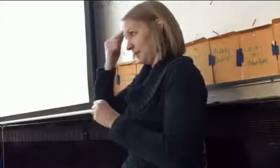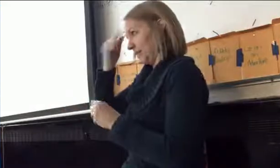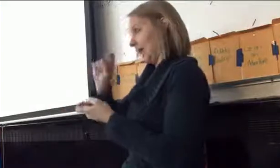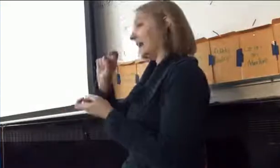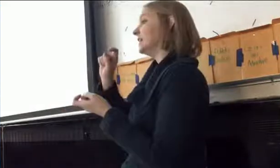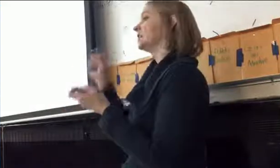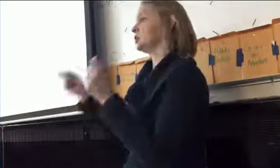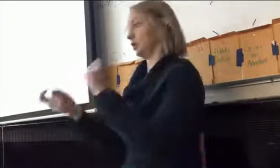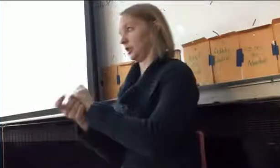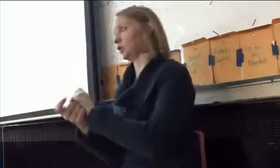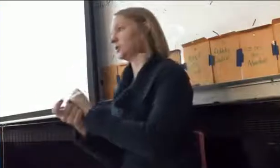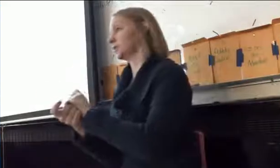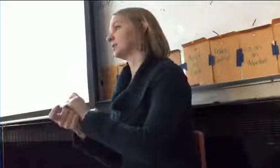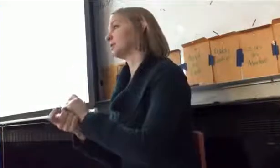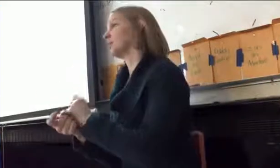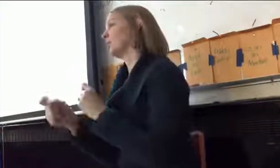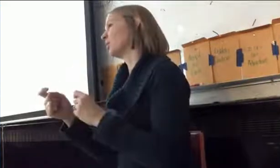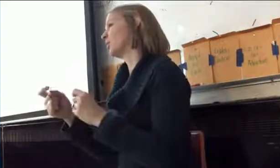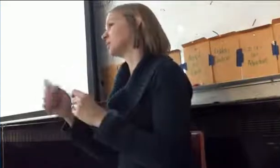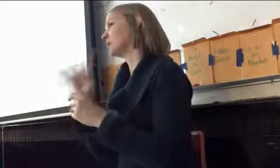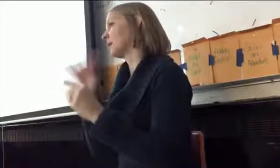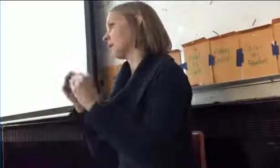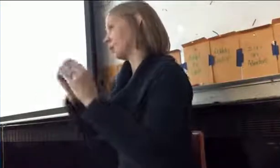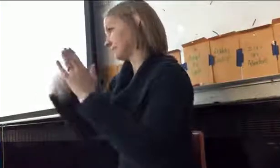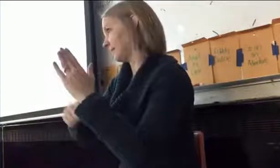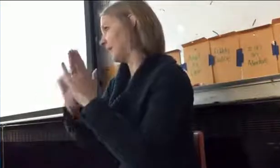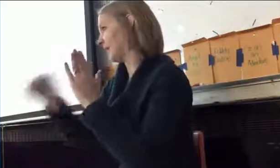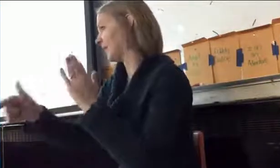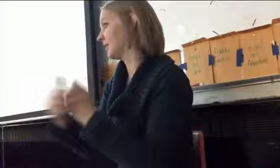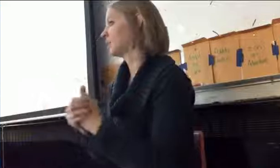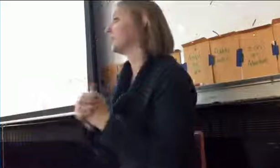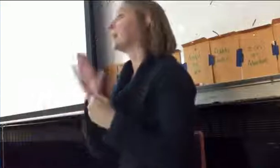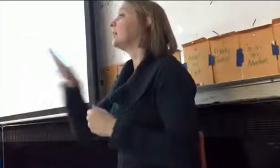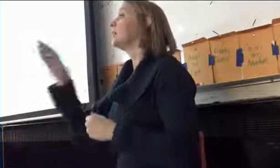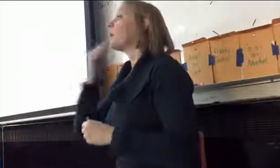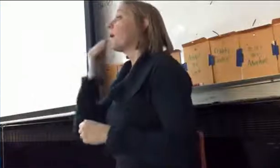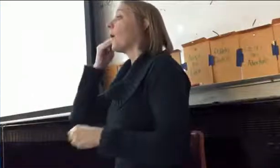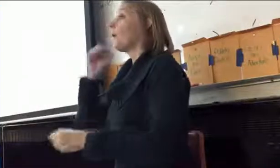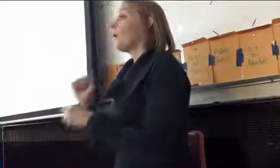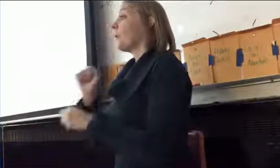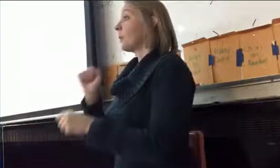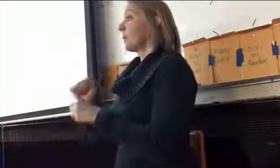which we'll talk about a little bit later, okay? Now, if you'll quickly grab out your homework.